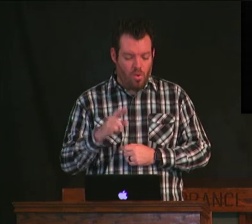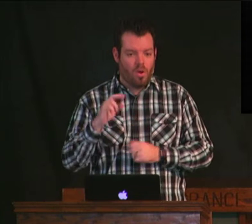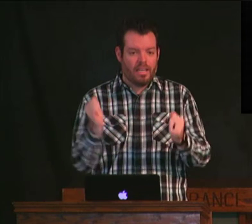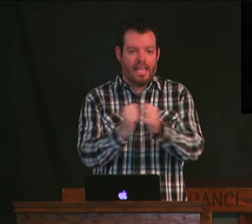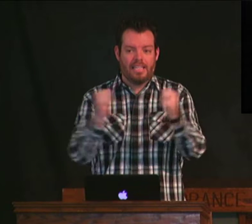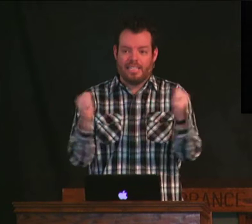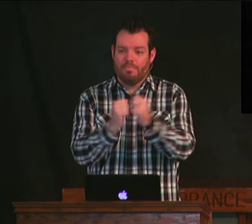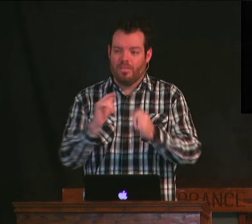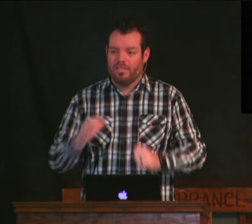a clanging cymbal.